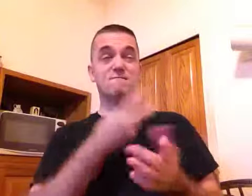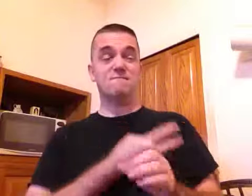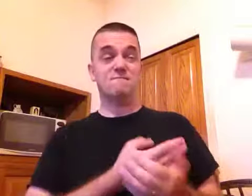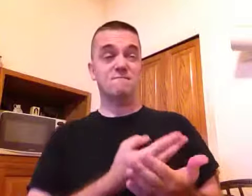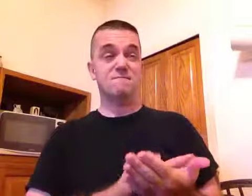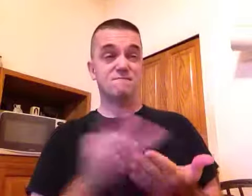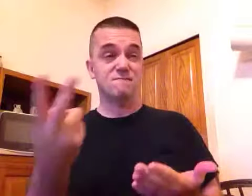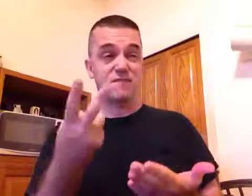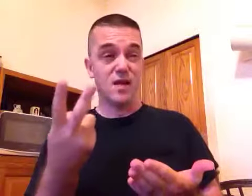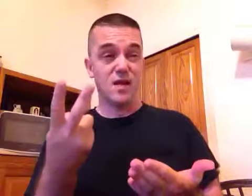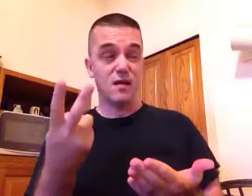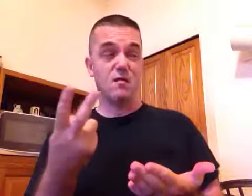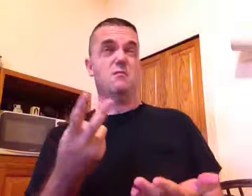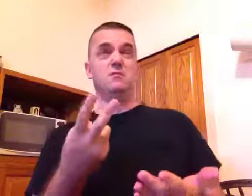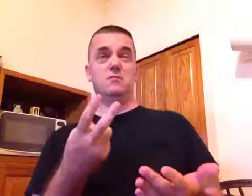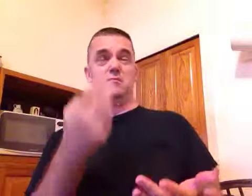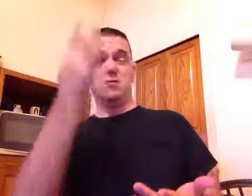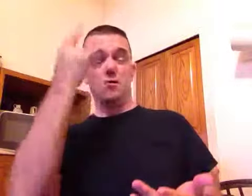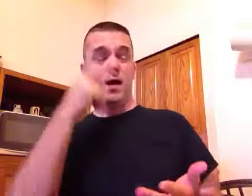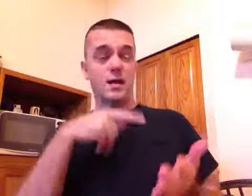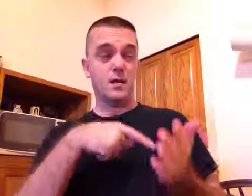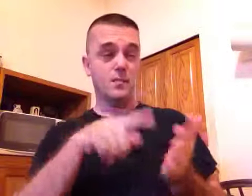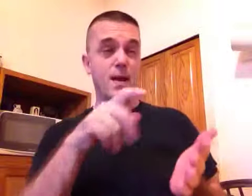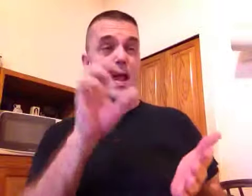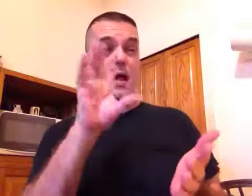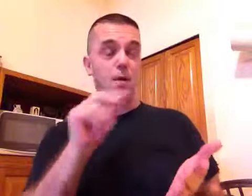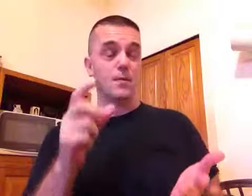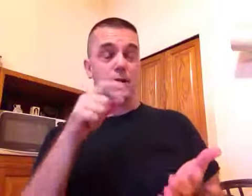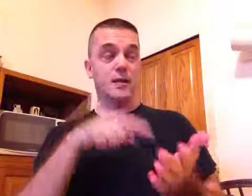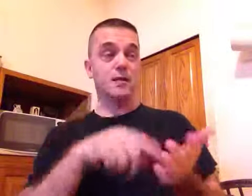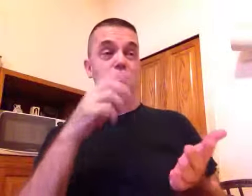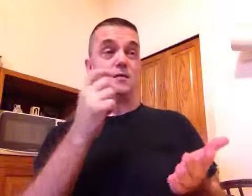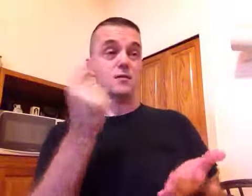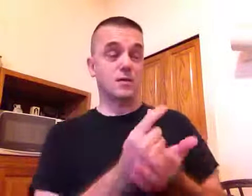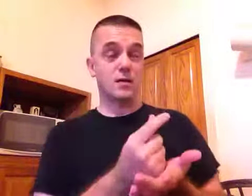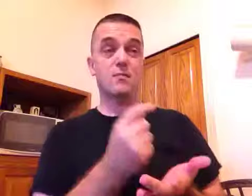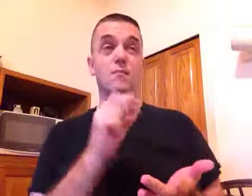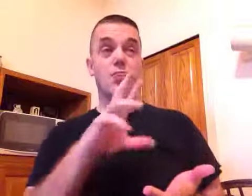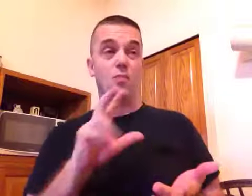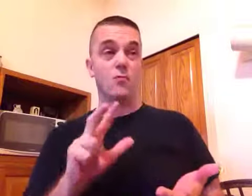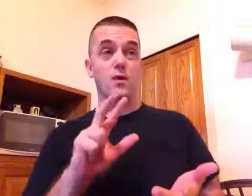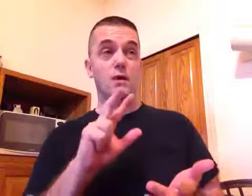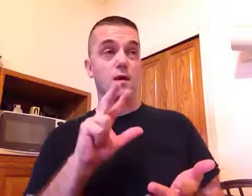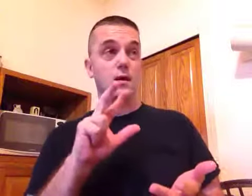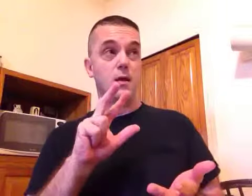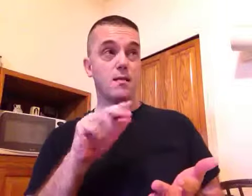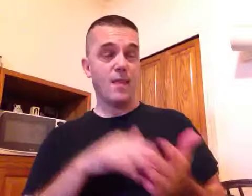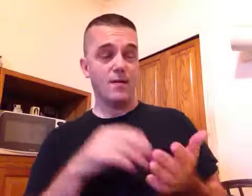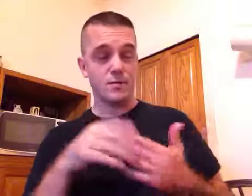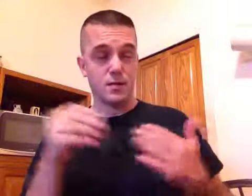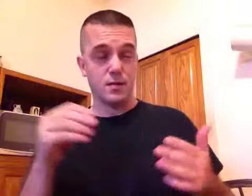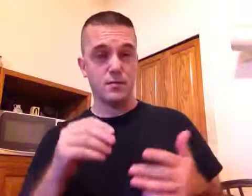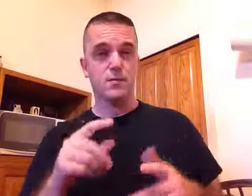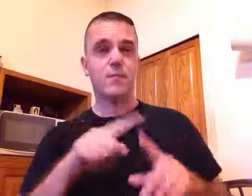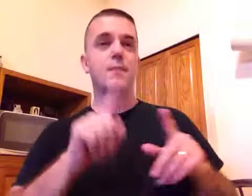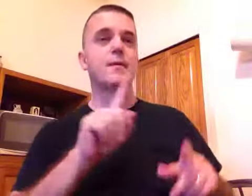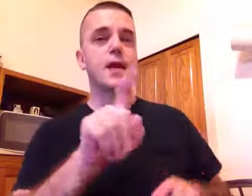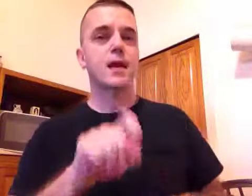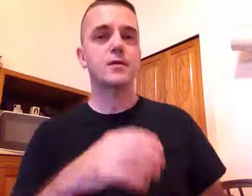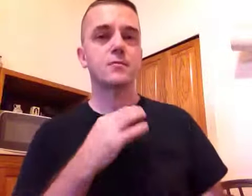90% failure rate. I'm not paying a company $3,000 that says they can deliver otherwise. I just don't believe it. Now, let me ask you this. I'm curious. Is your